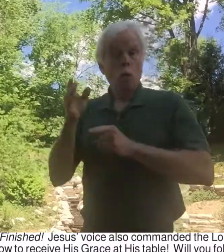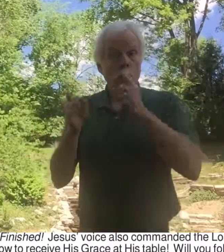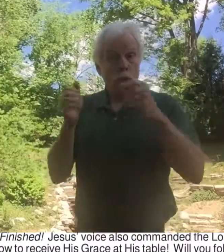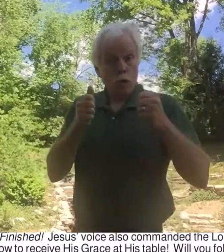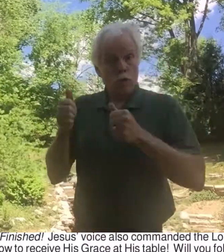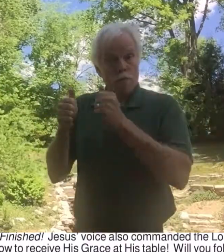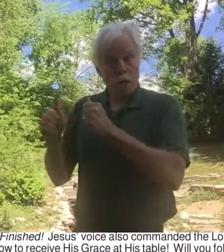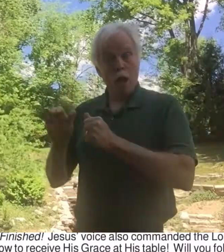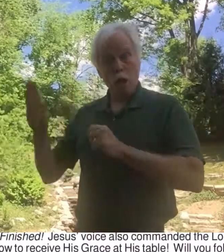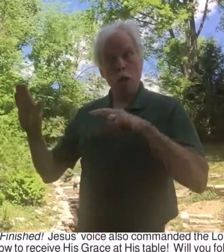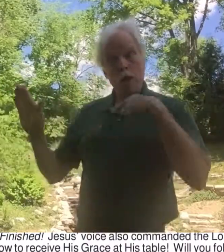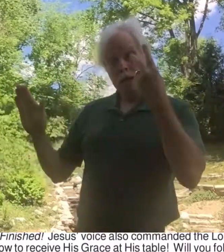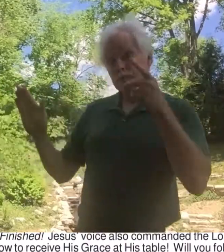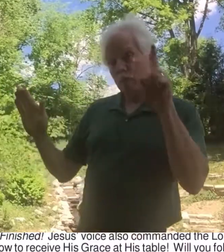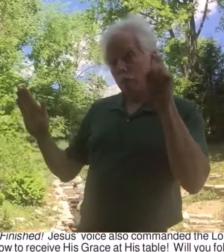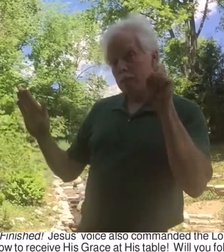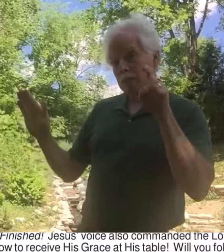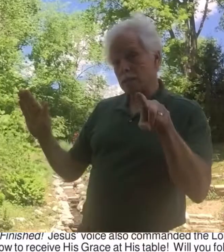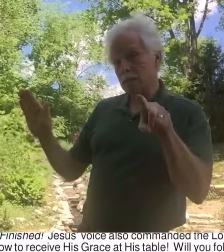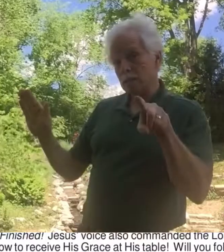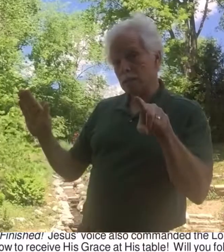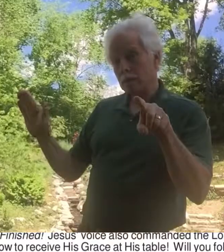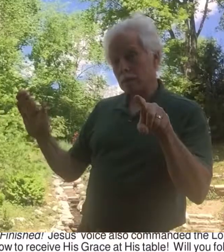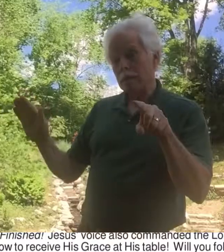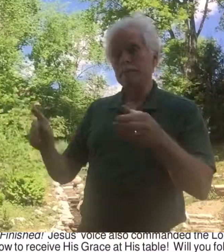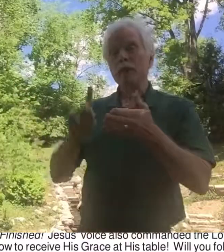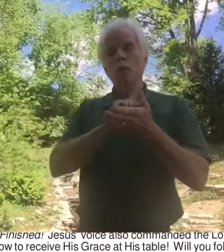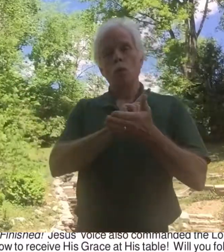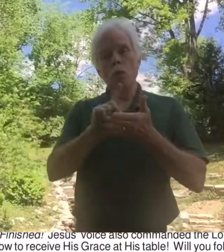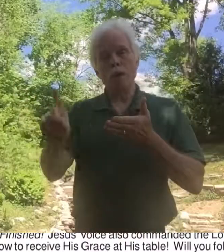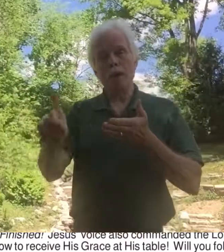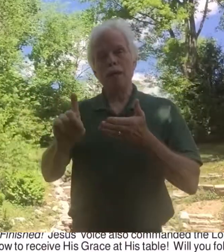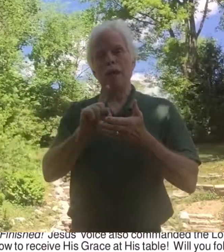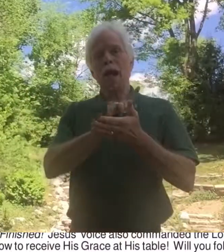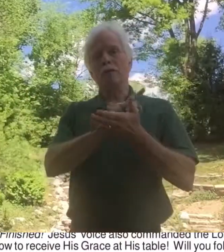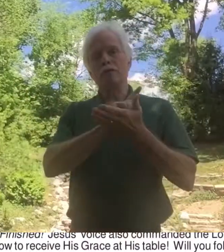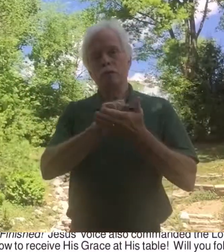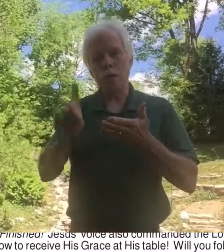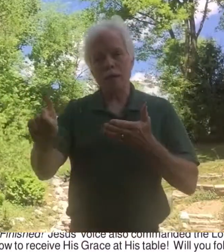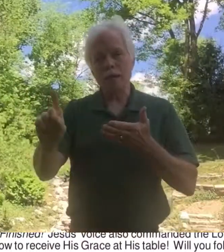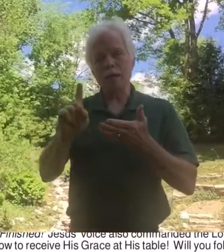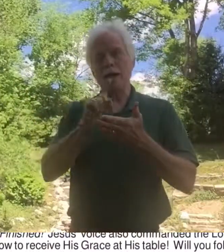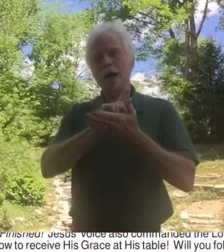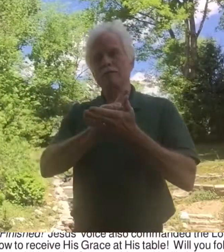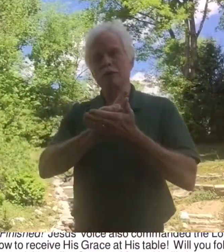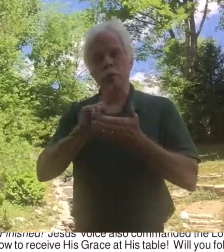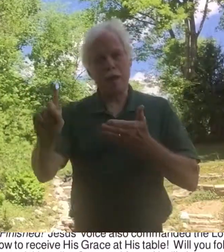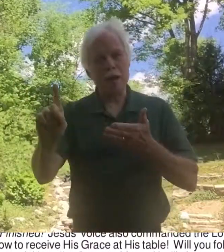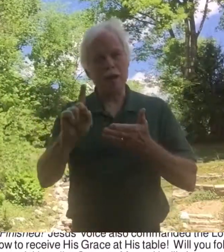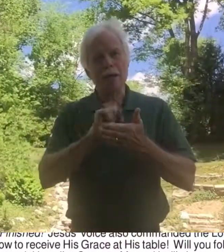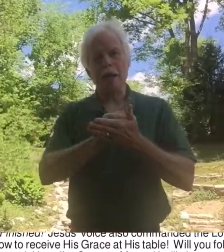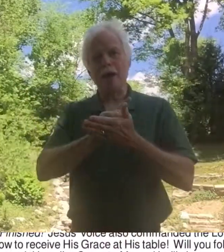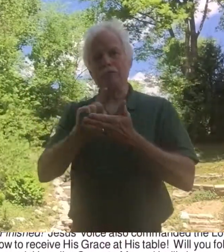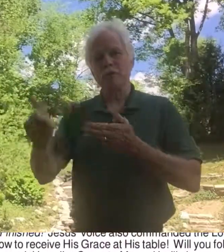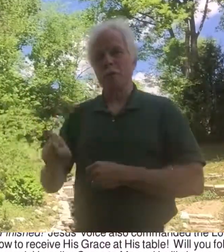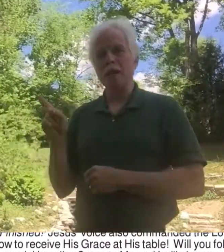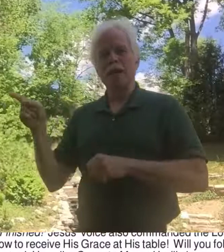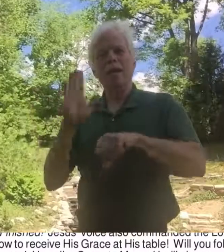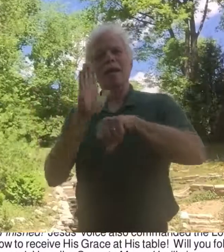Will you follow his voice? Week after week after week after week,